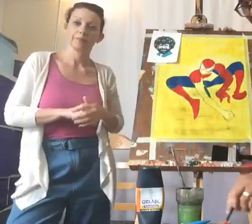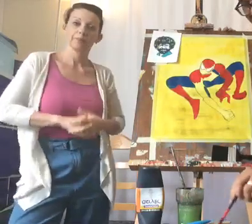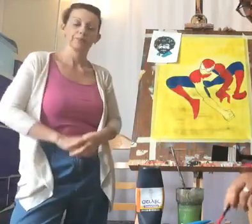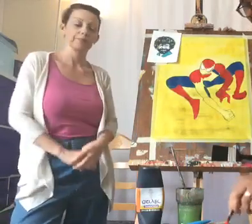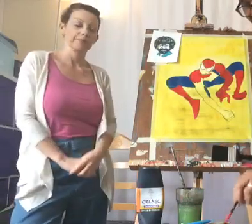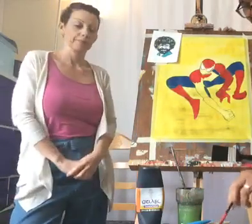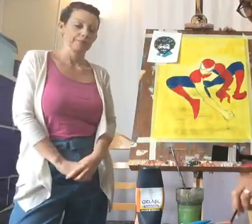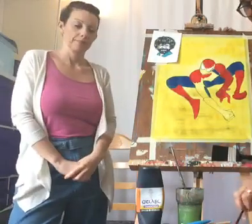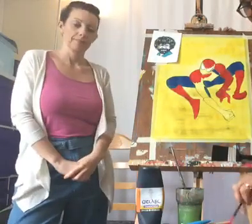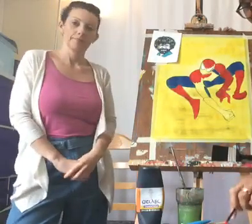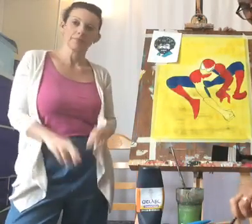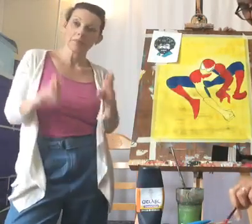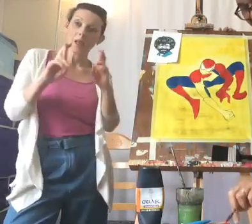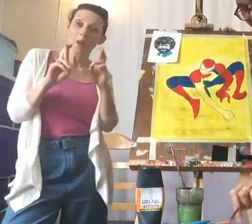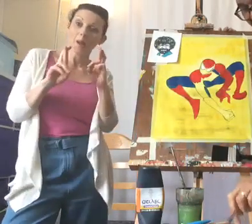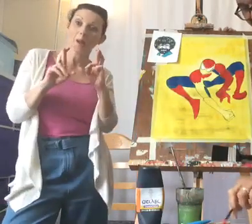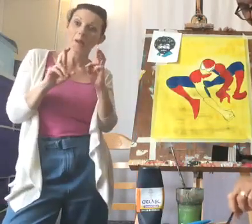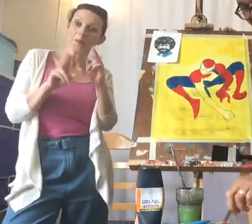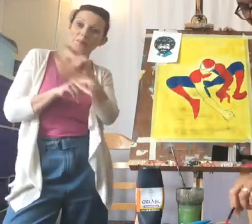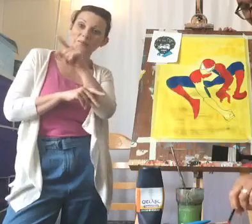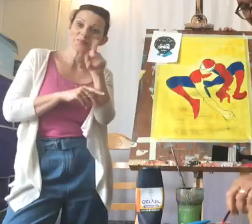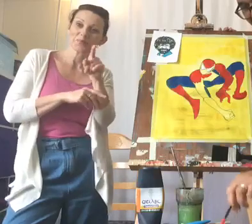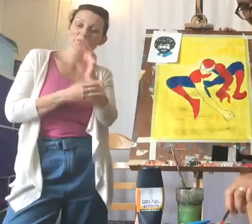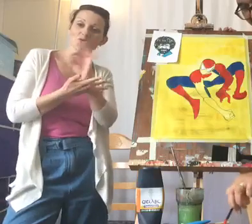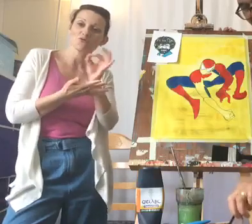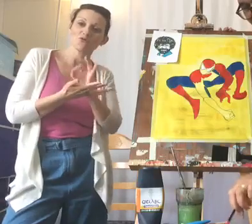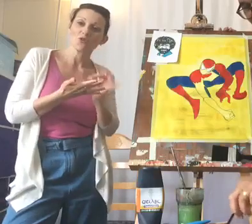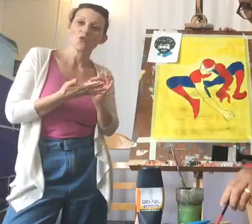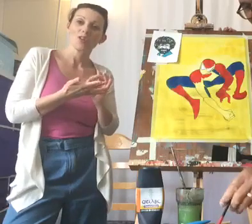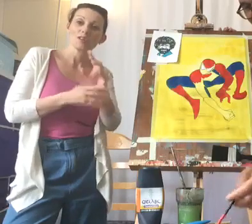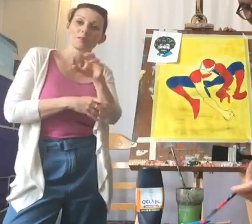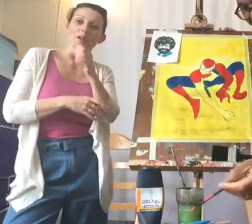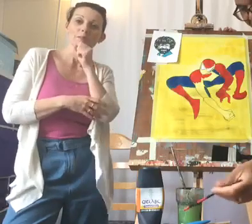I want to see, I hope a lot of you are doing Spider-Man because I want to see them.